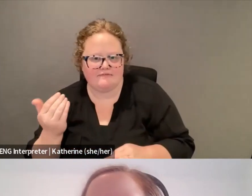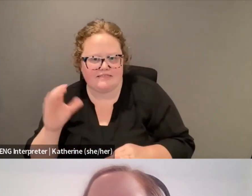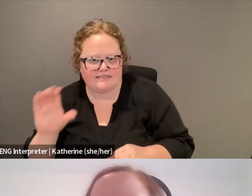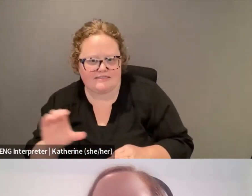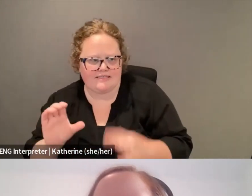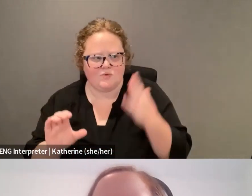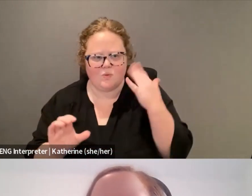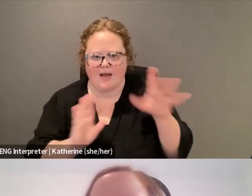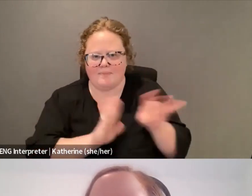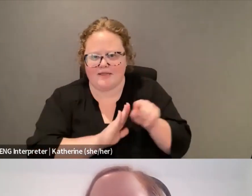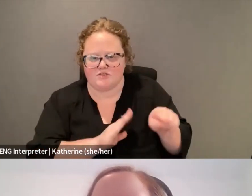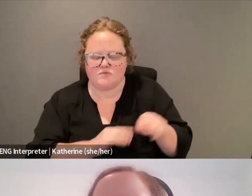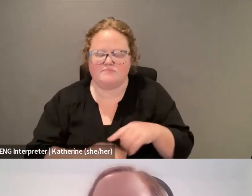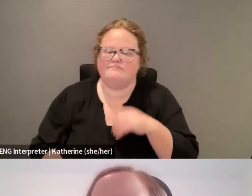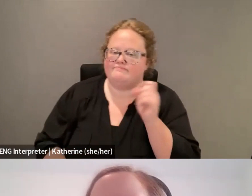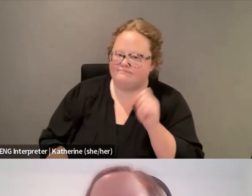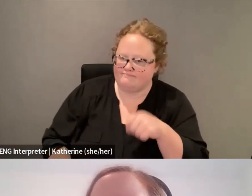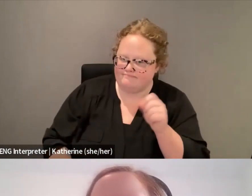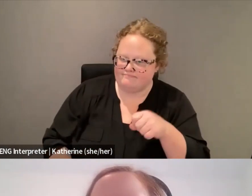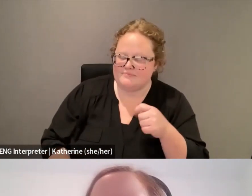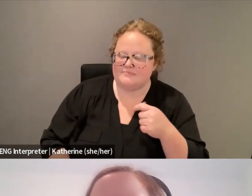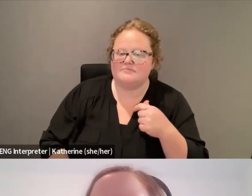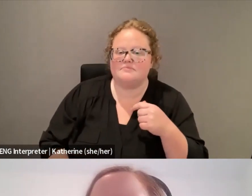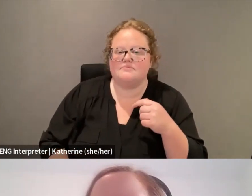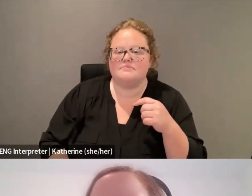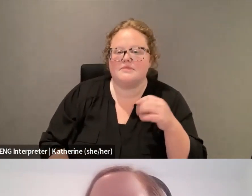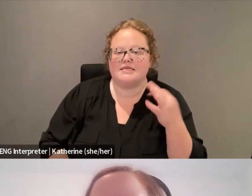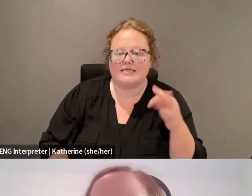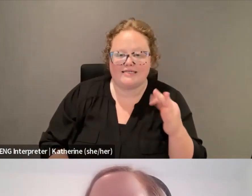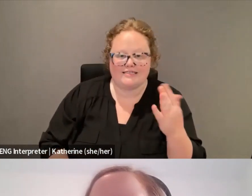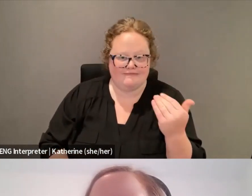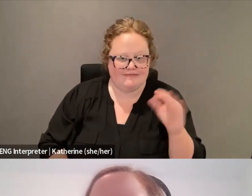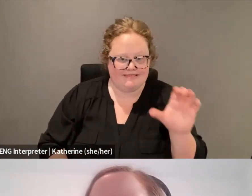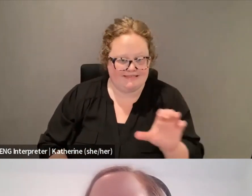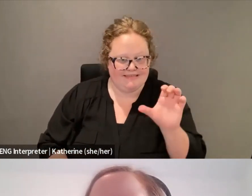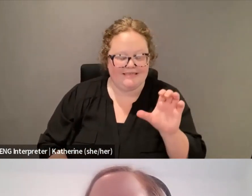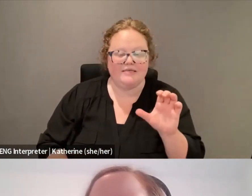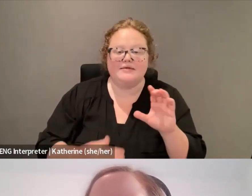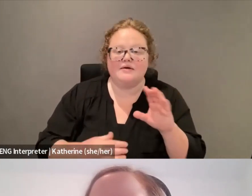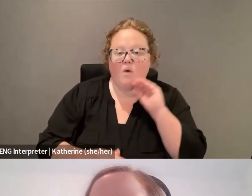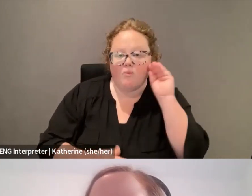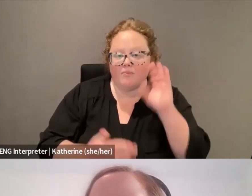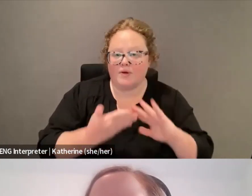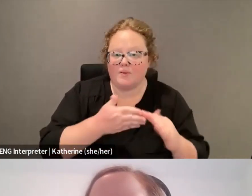this. 1915C, home and community-based waiver, is the